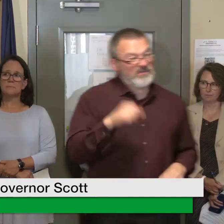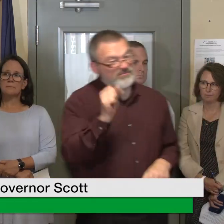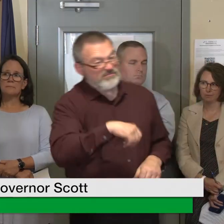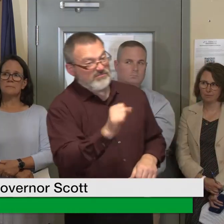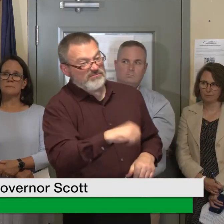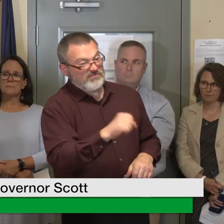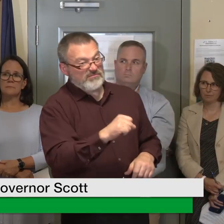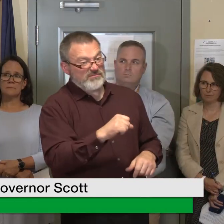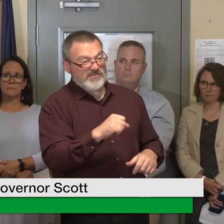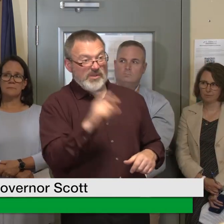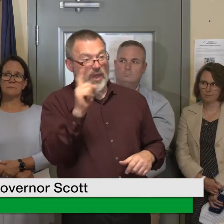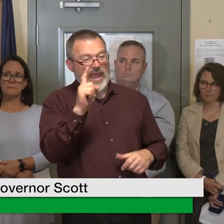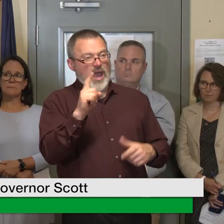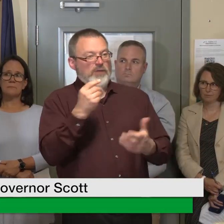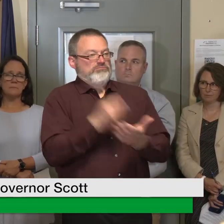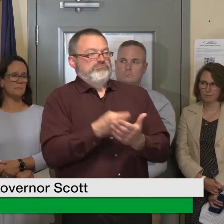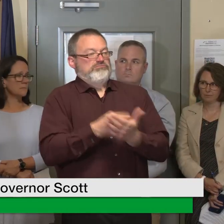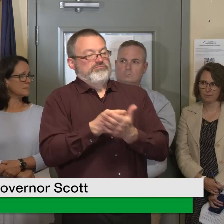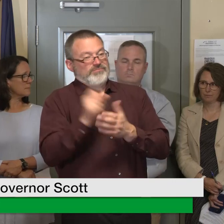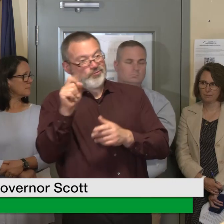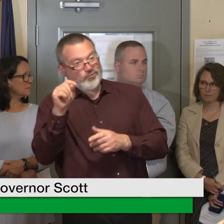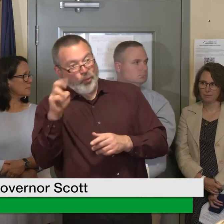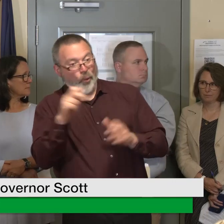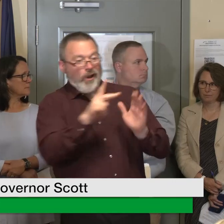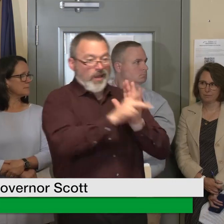towns? Probably. I think,